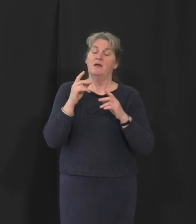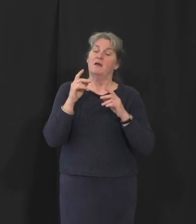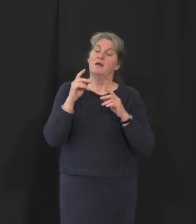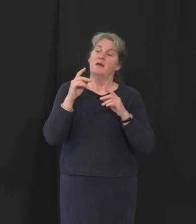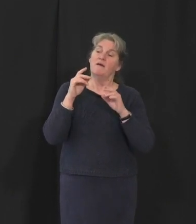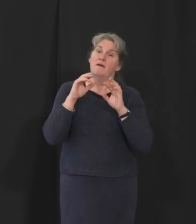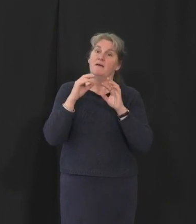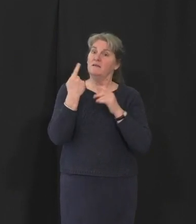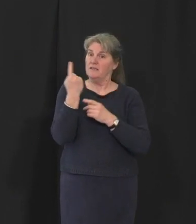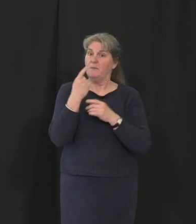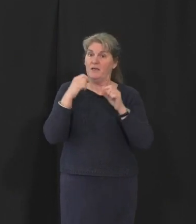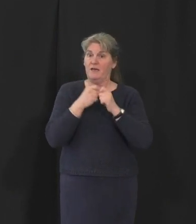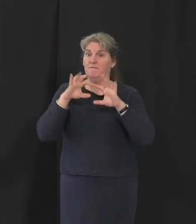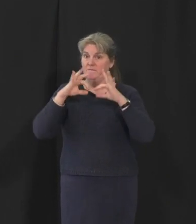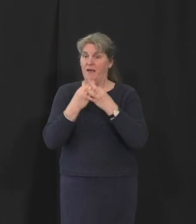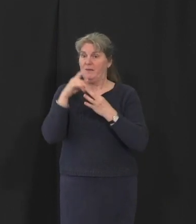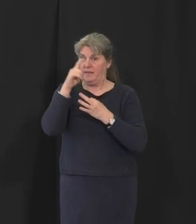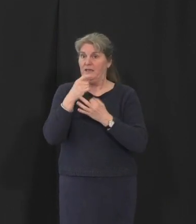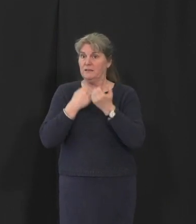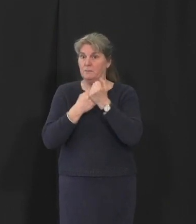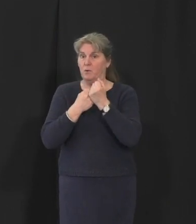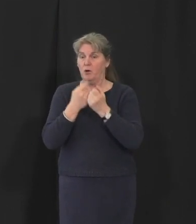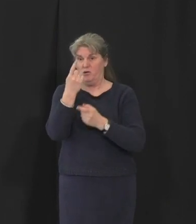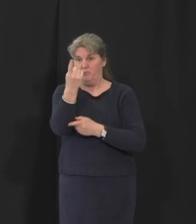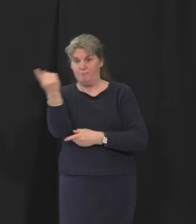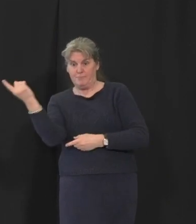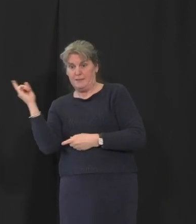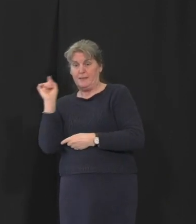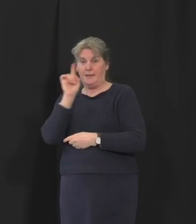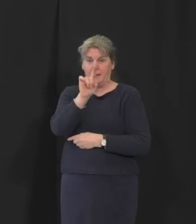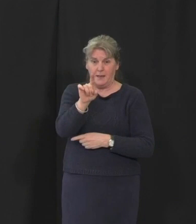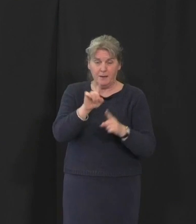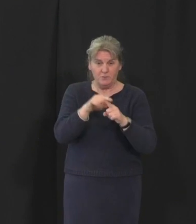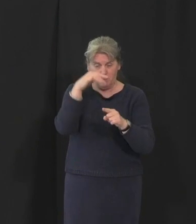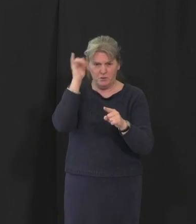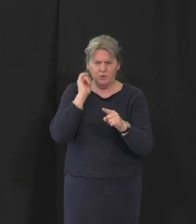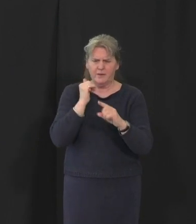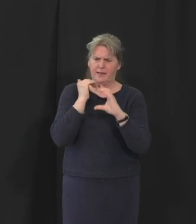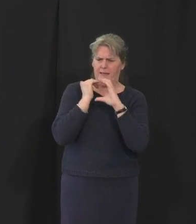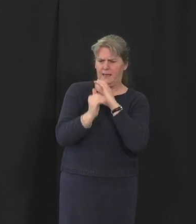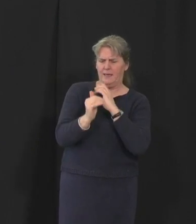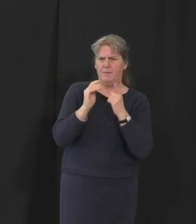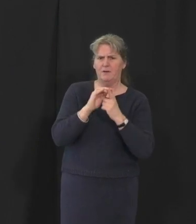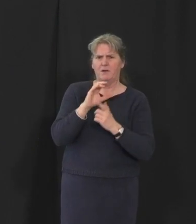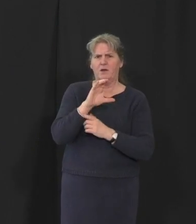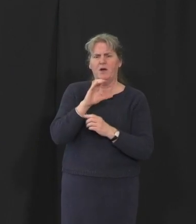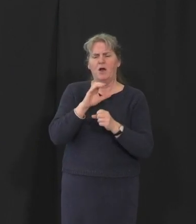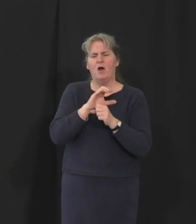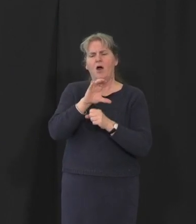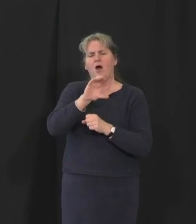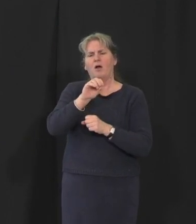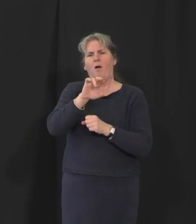what we would urge you to do is to send an email out to